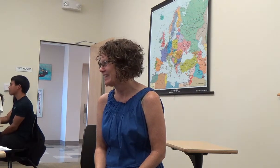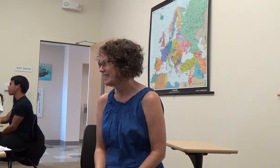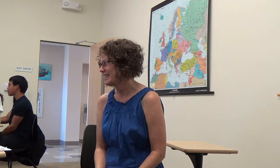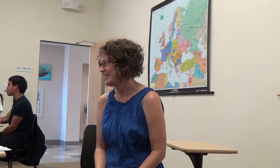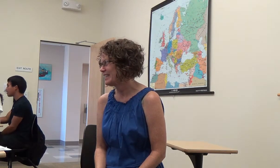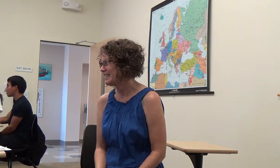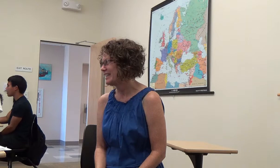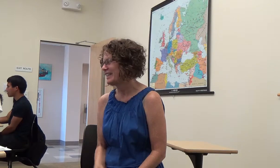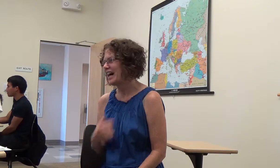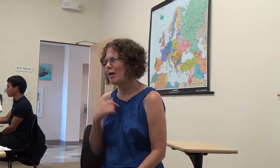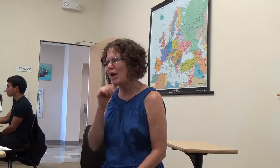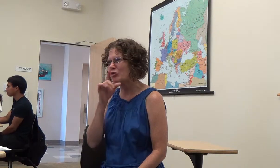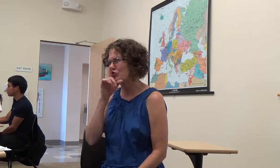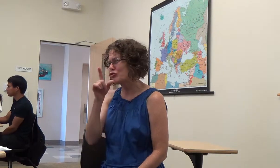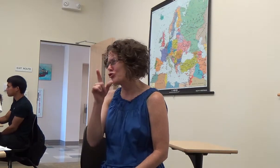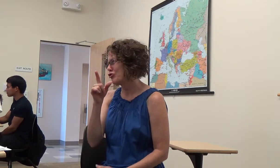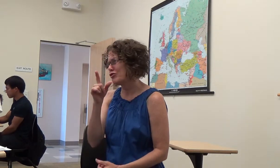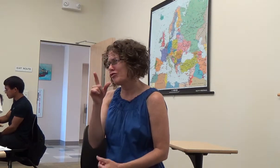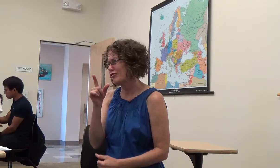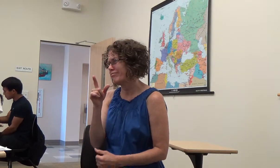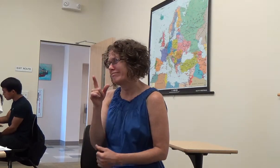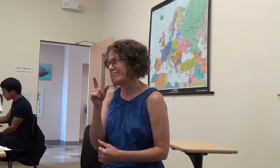I'm not sure really. I would hope.